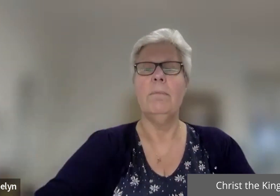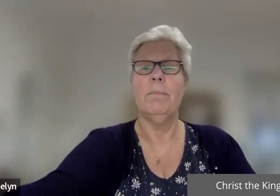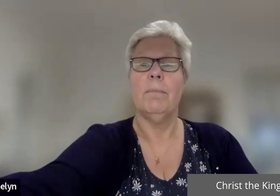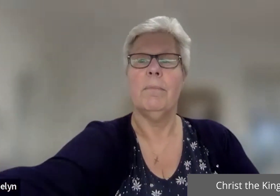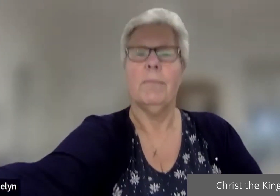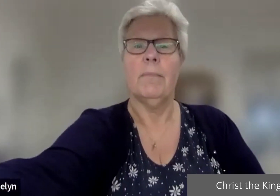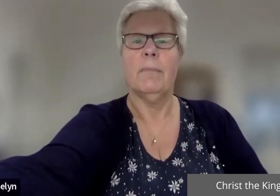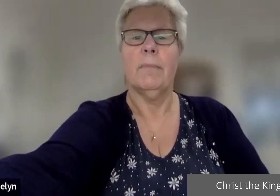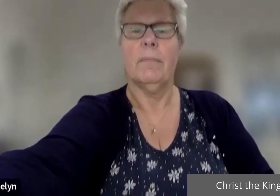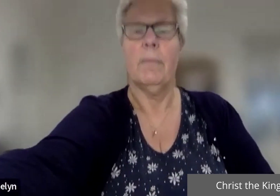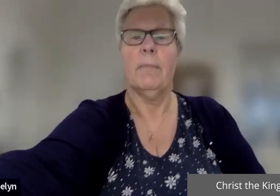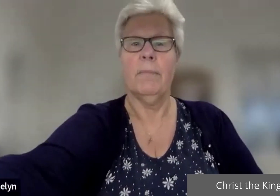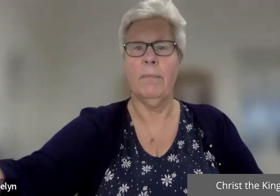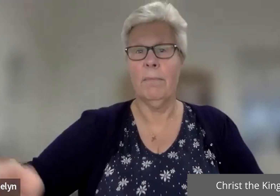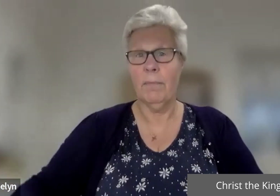Thanks be to God.